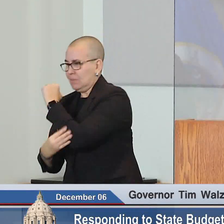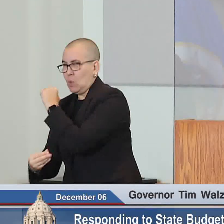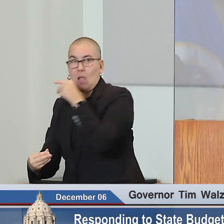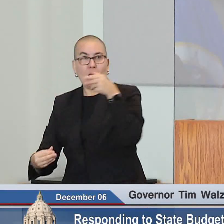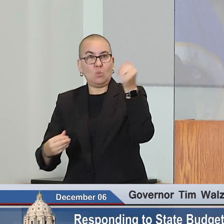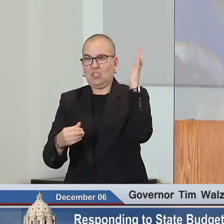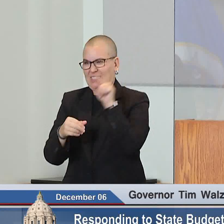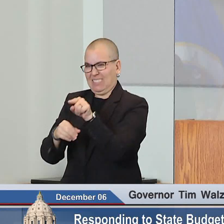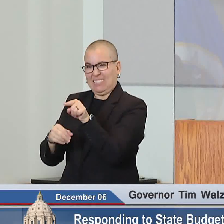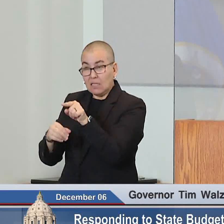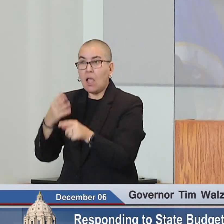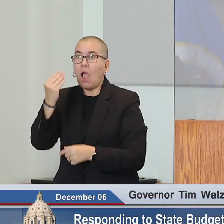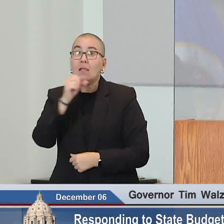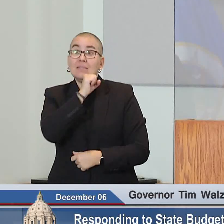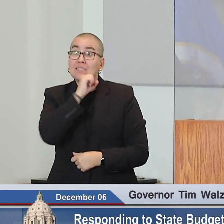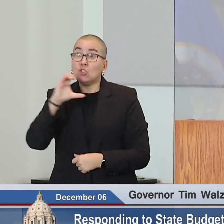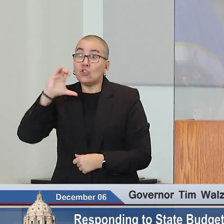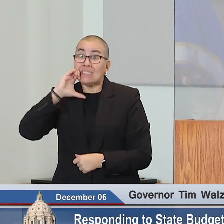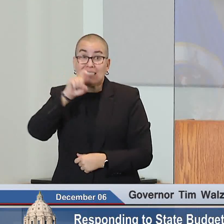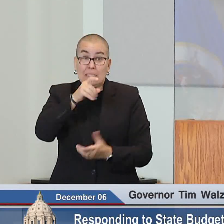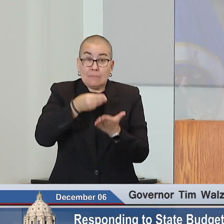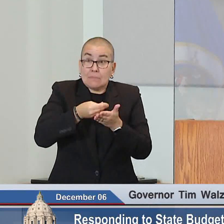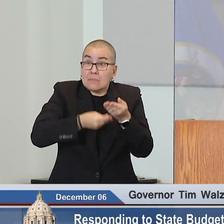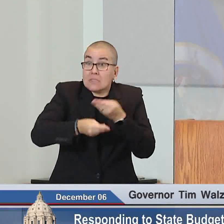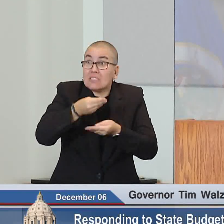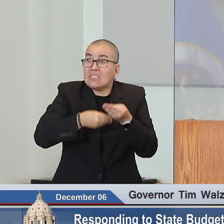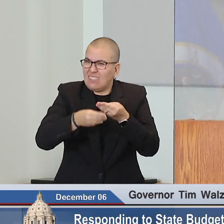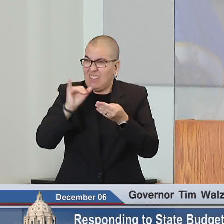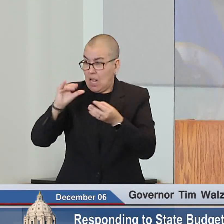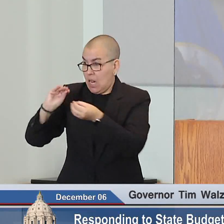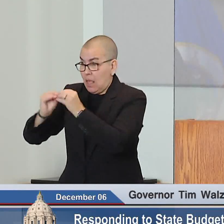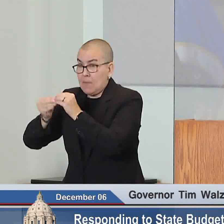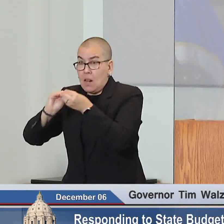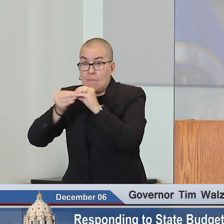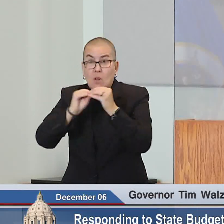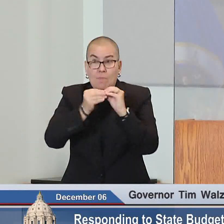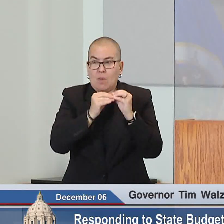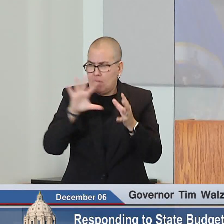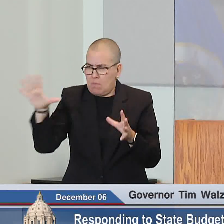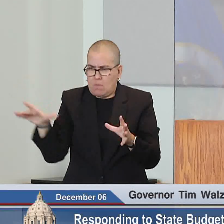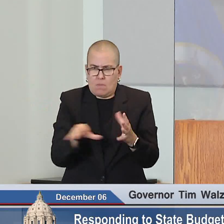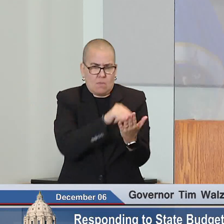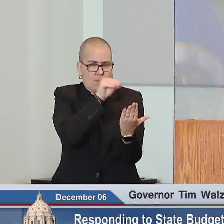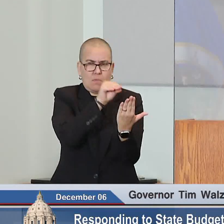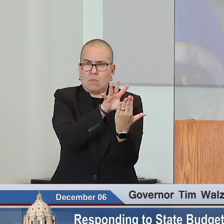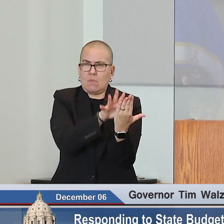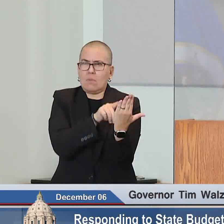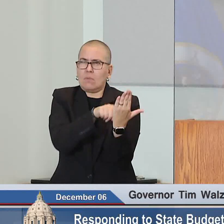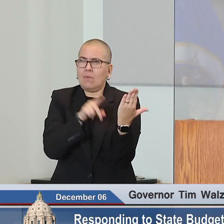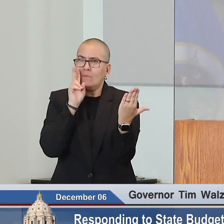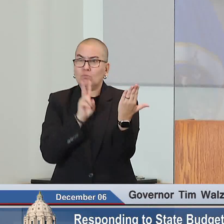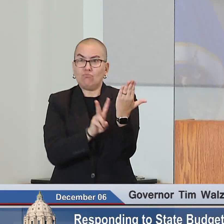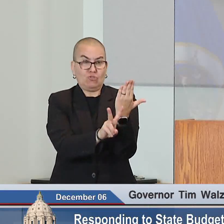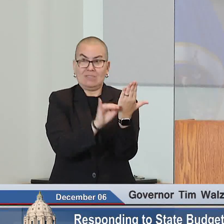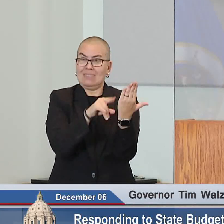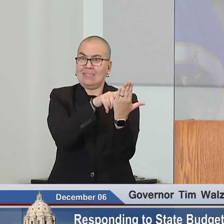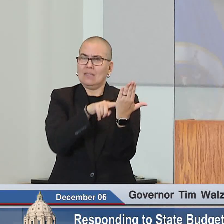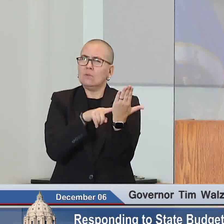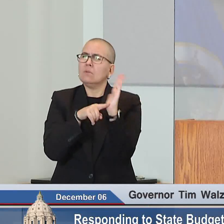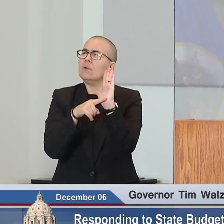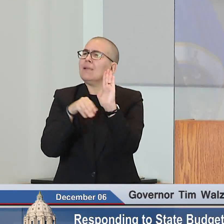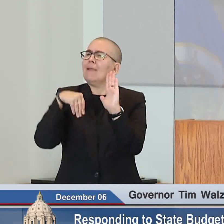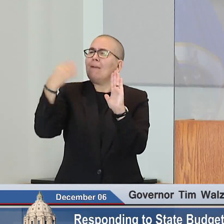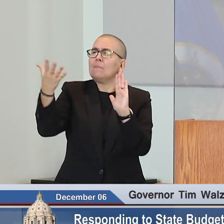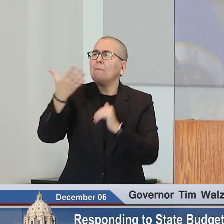This budget numbers that you see, this forecast, gives us a little better view of what the future looks